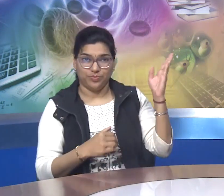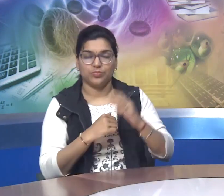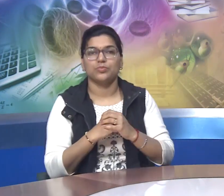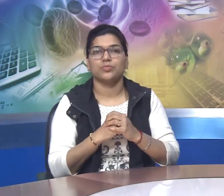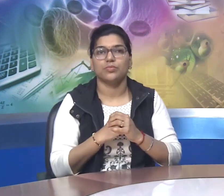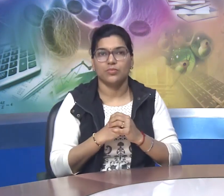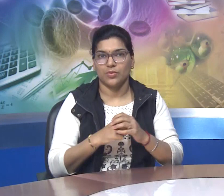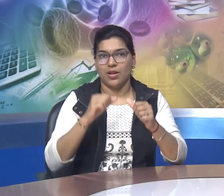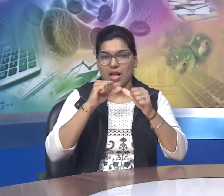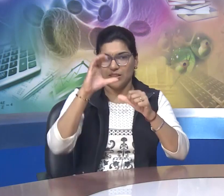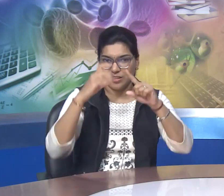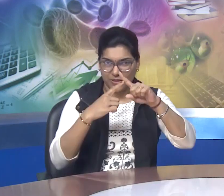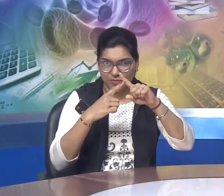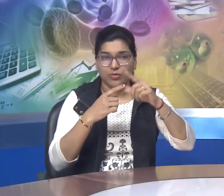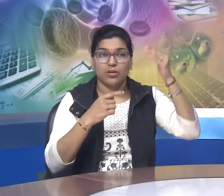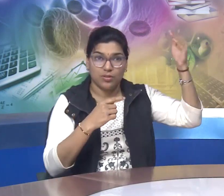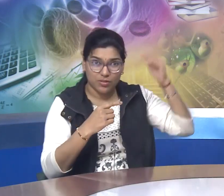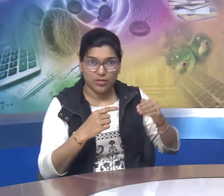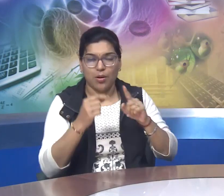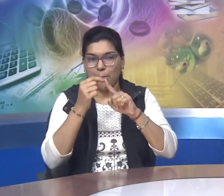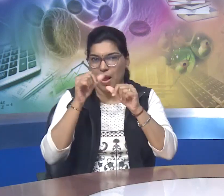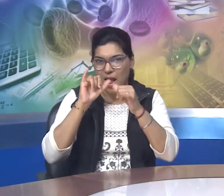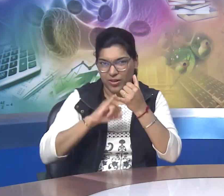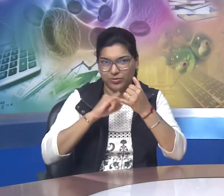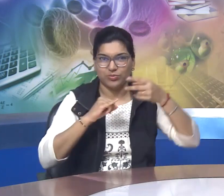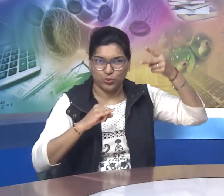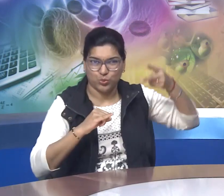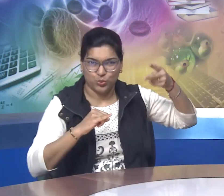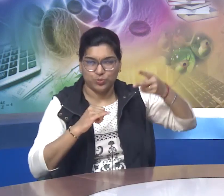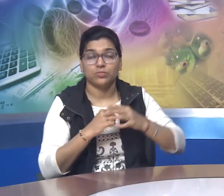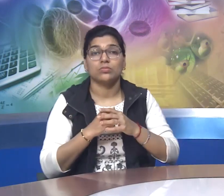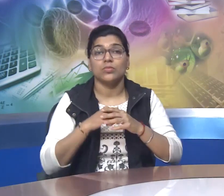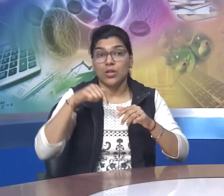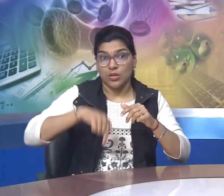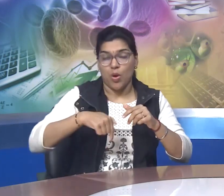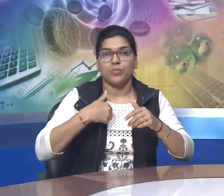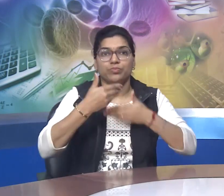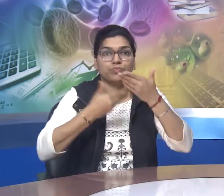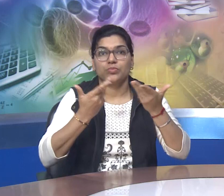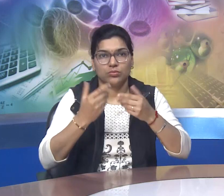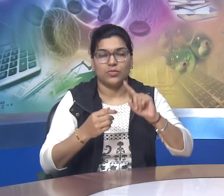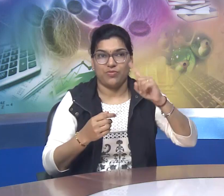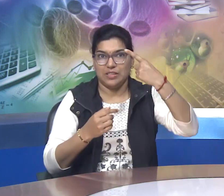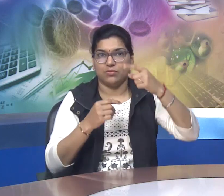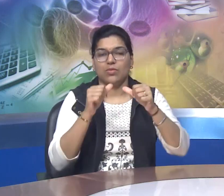As you can see in the picture, in active voice and in passive